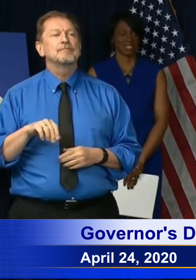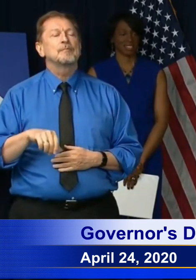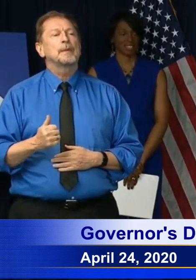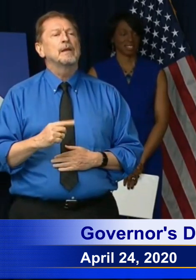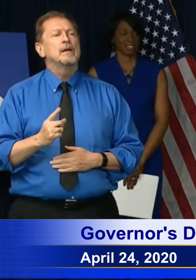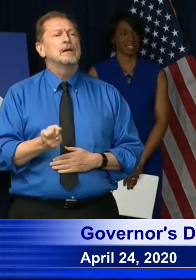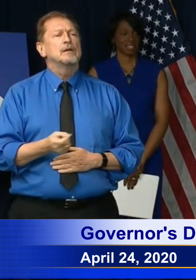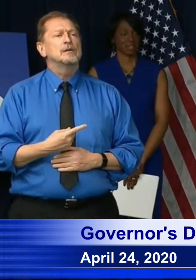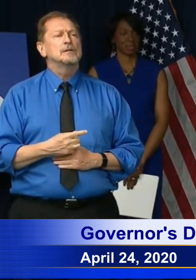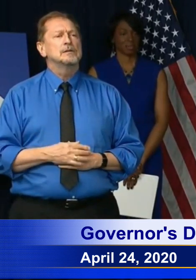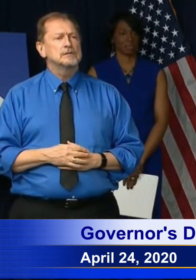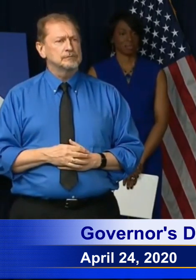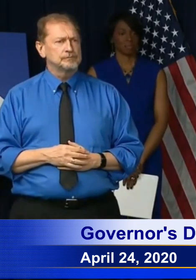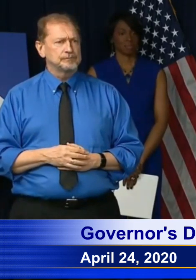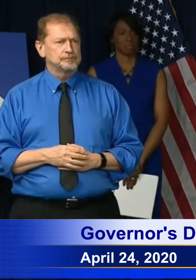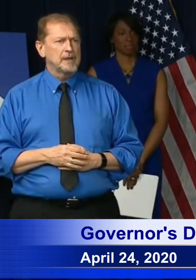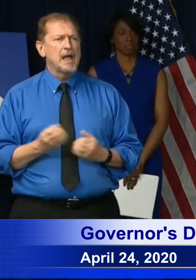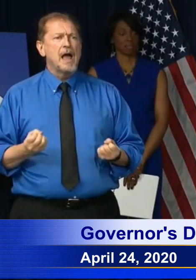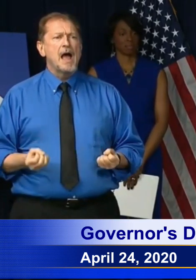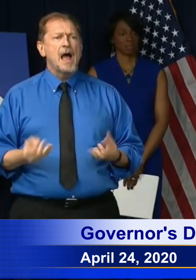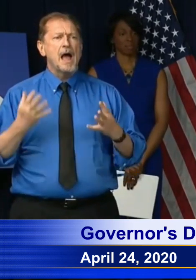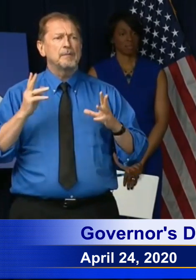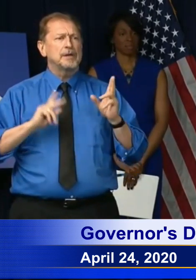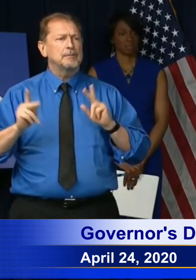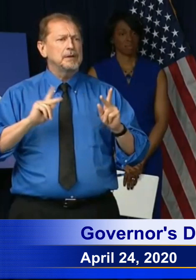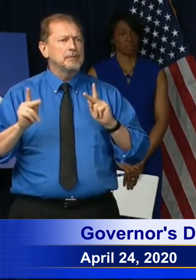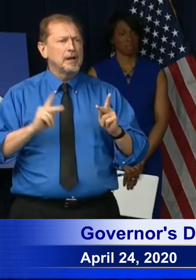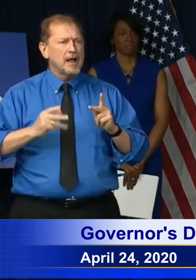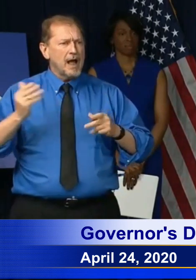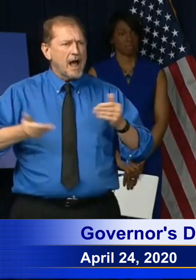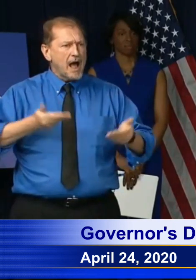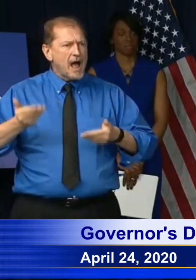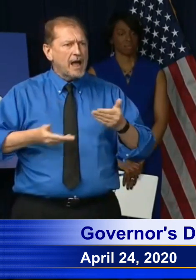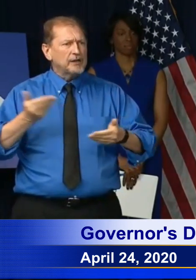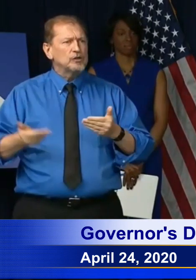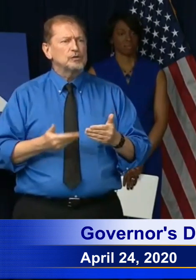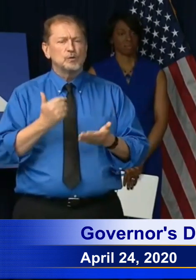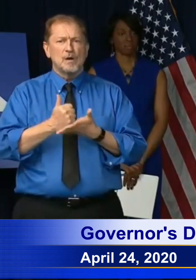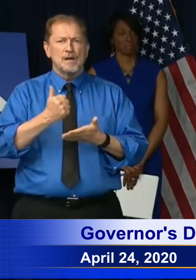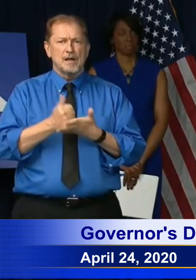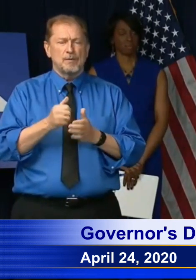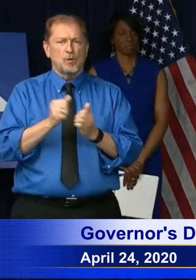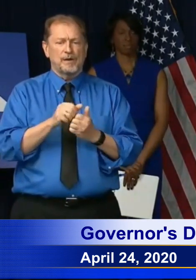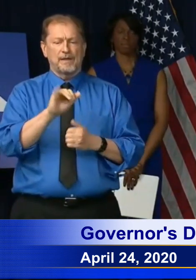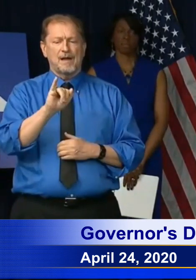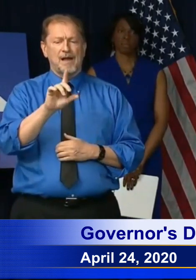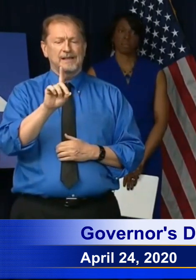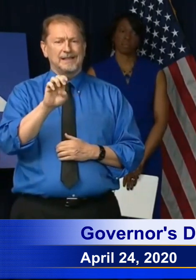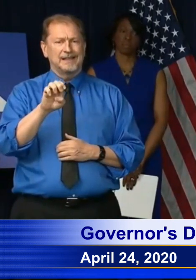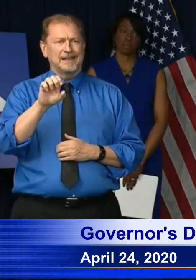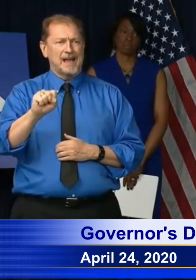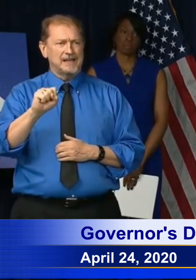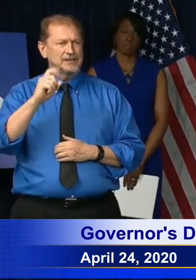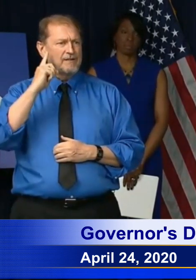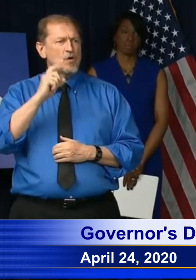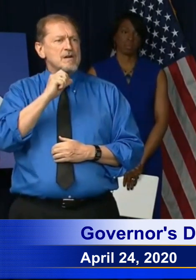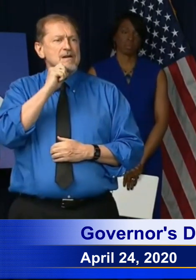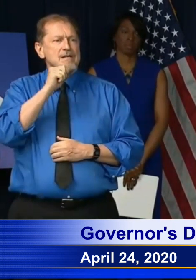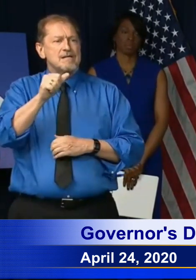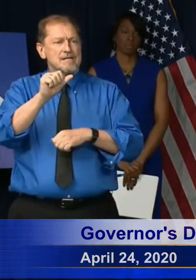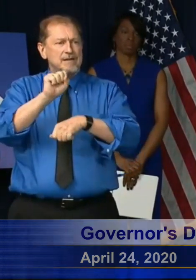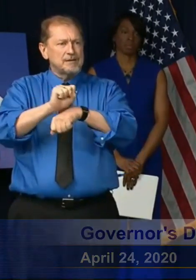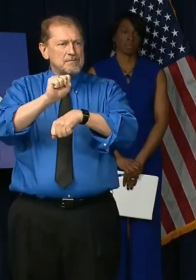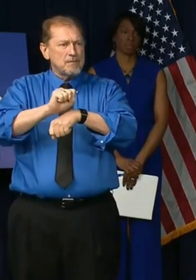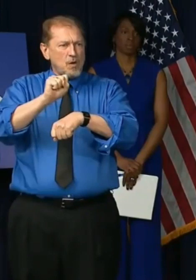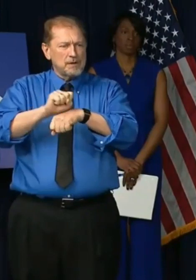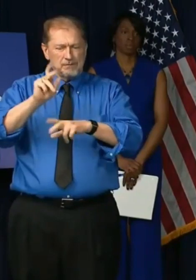Molina. Can you give us the exact number of people being hired to help IDS with the unemployment claims? We've gotten news tips from Chicagoans asking how